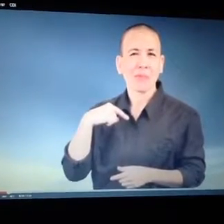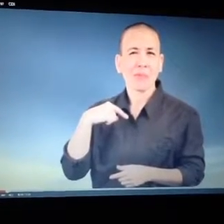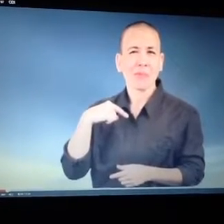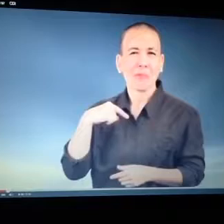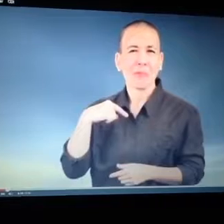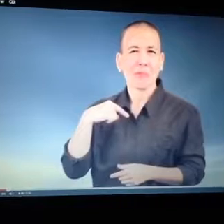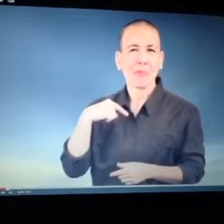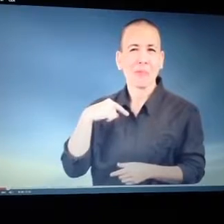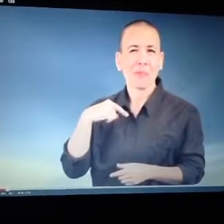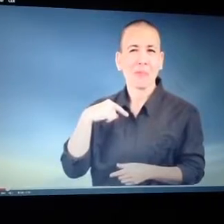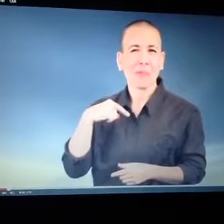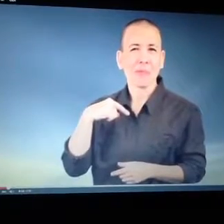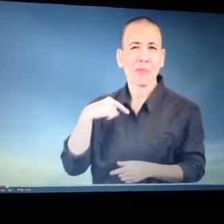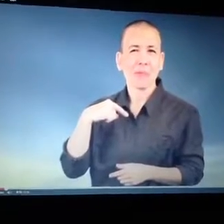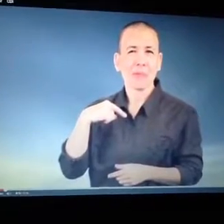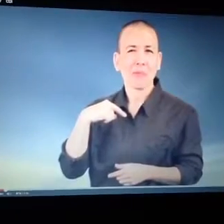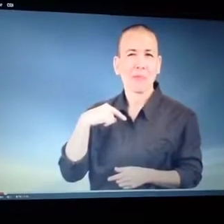perspectives, what do they do.